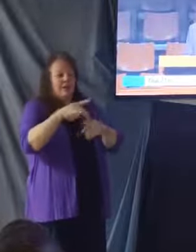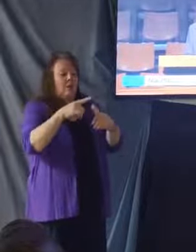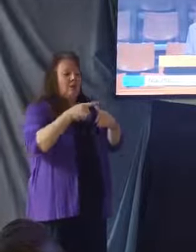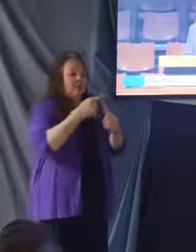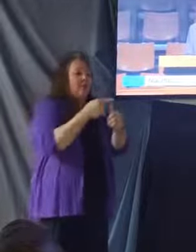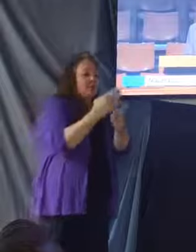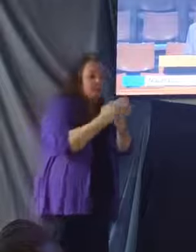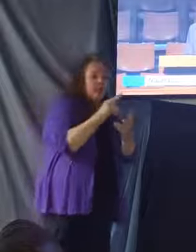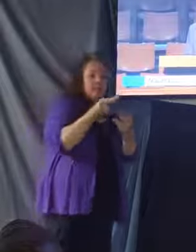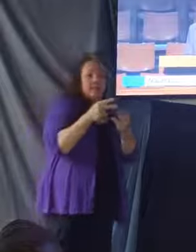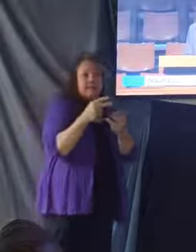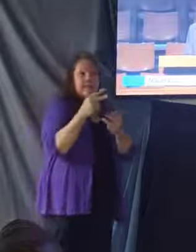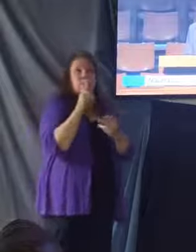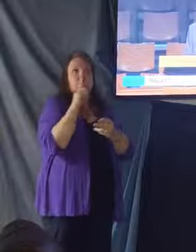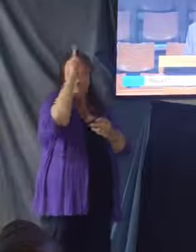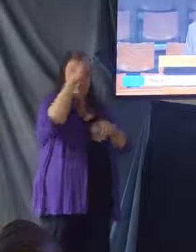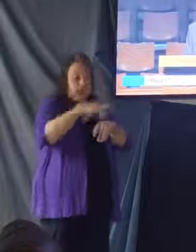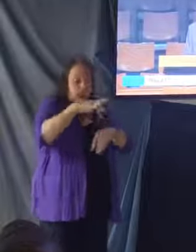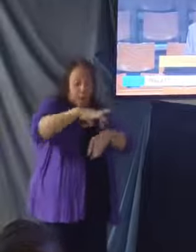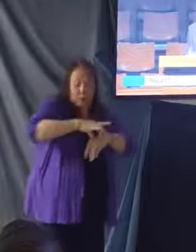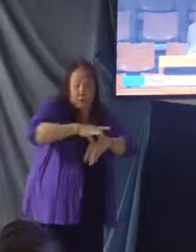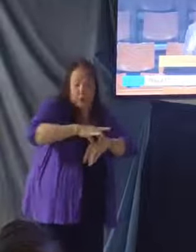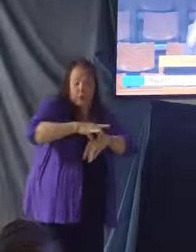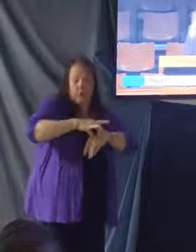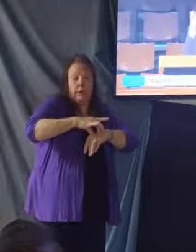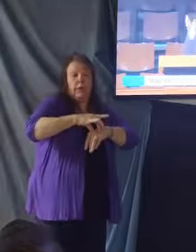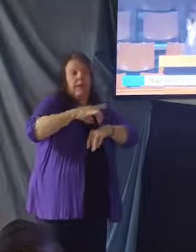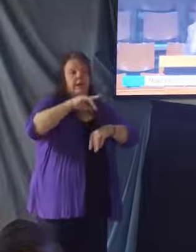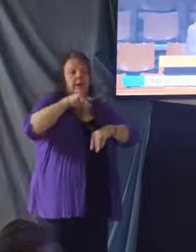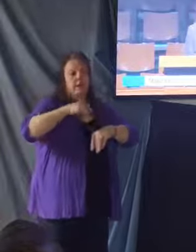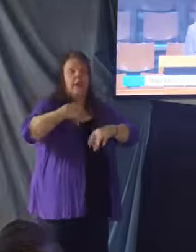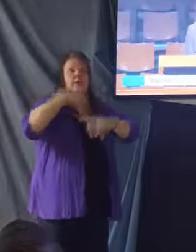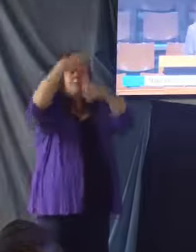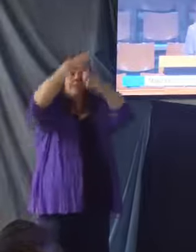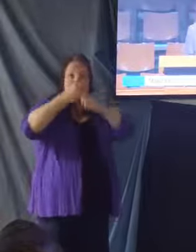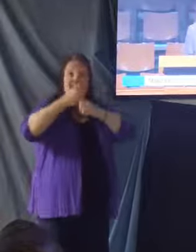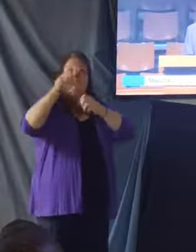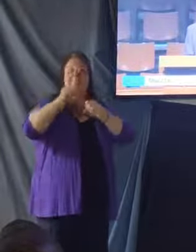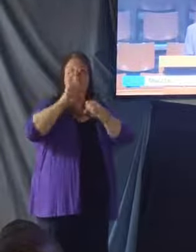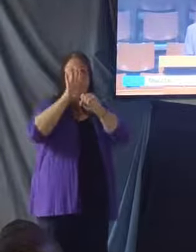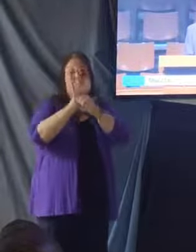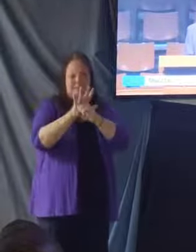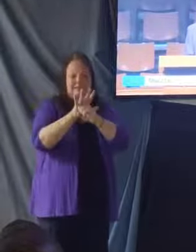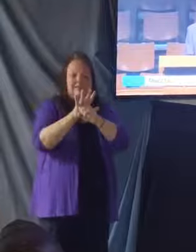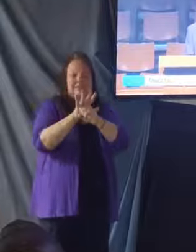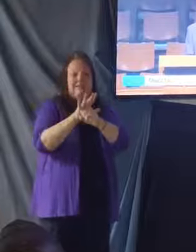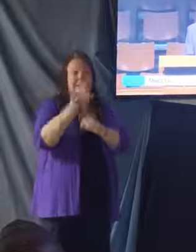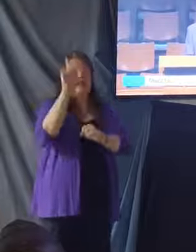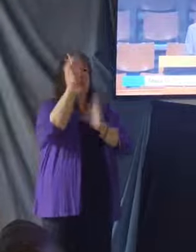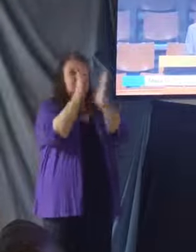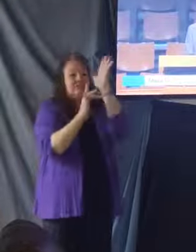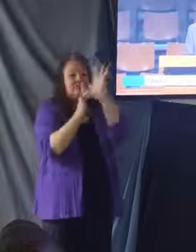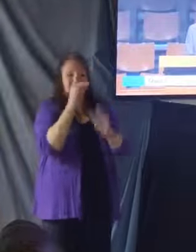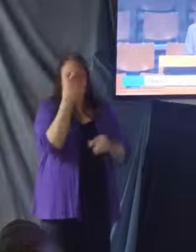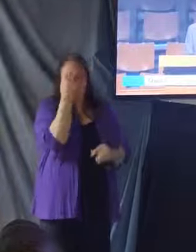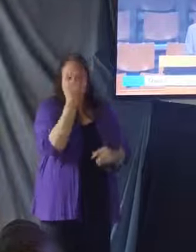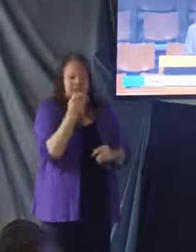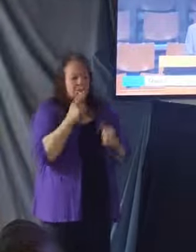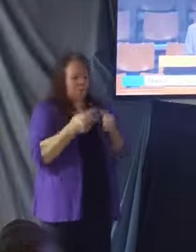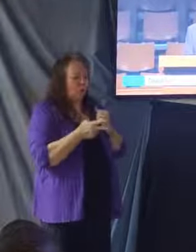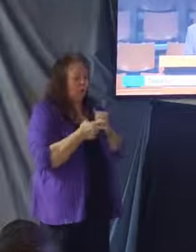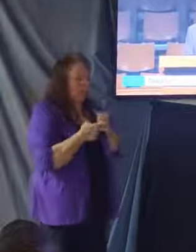first phase of the second coming, when we enter into our inheritance, where Jesus, remember Jesus said, don't